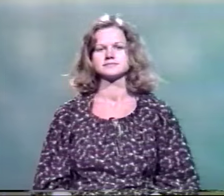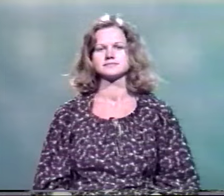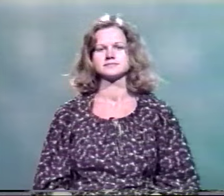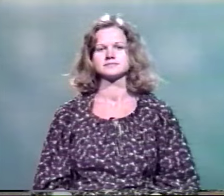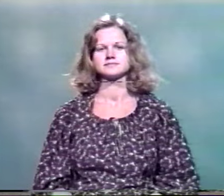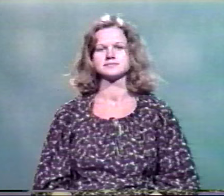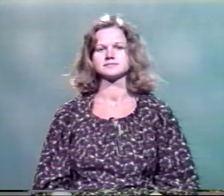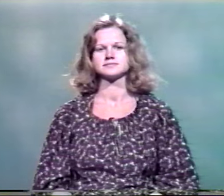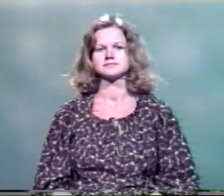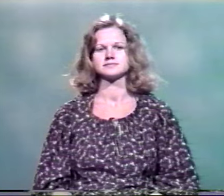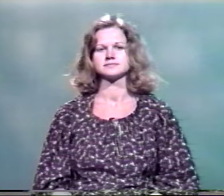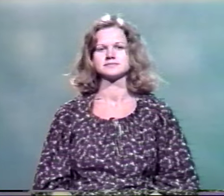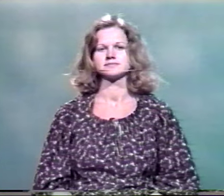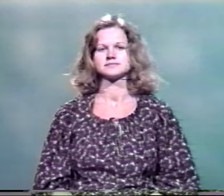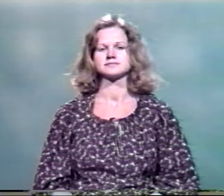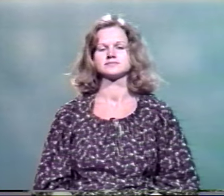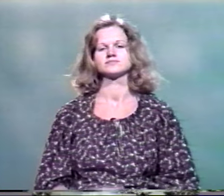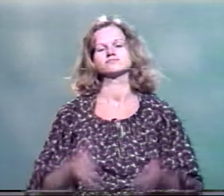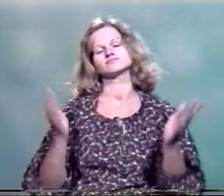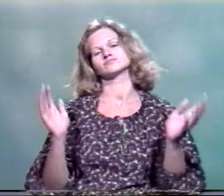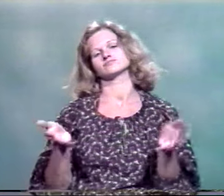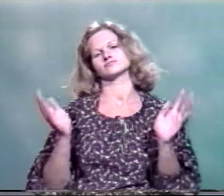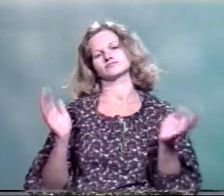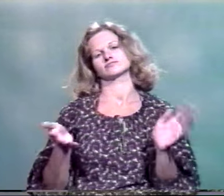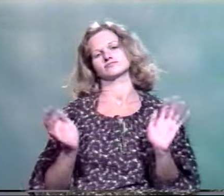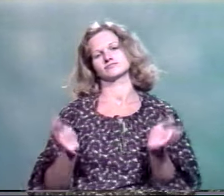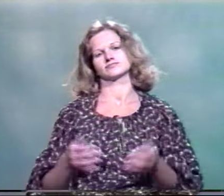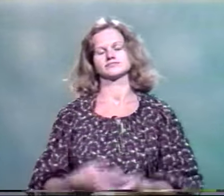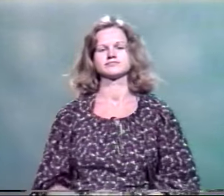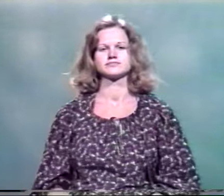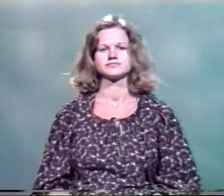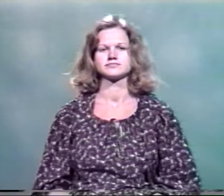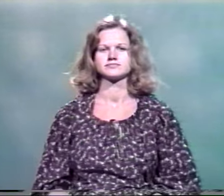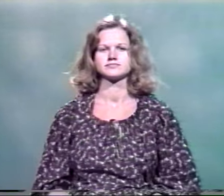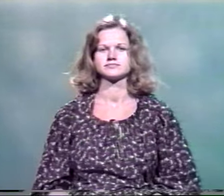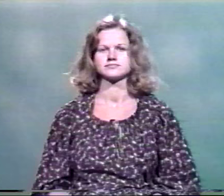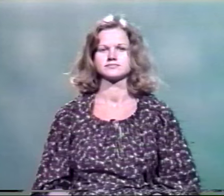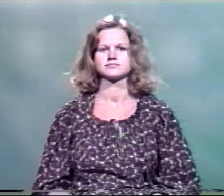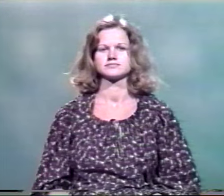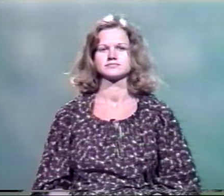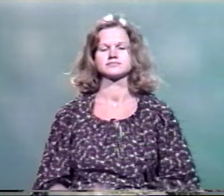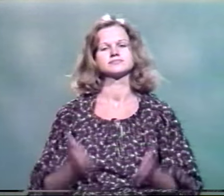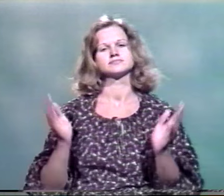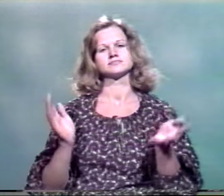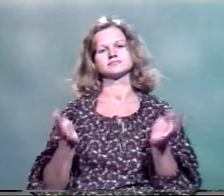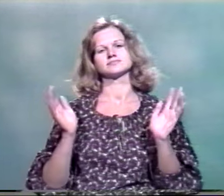The sign to talk, as in conversation. To talk or converse.